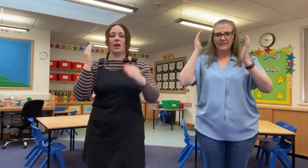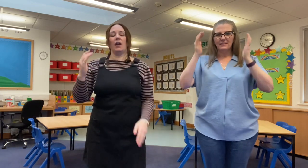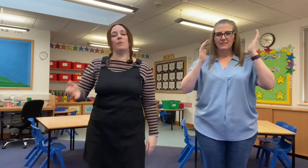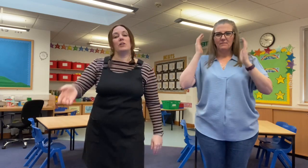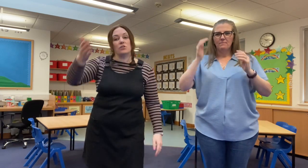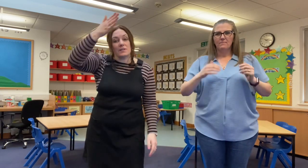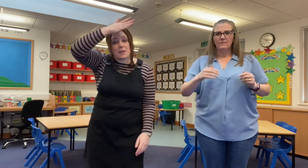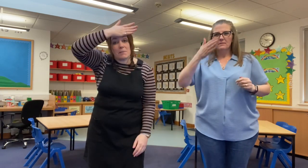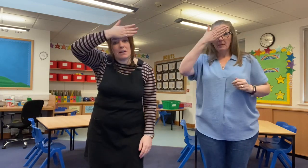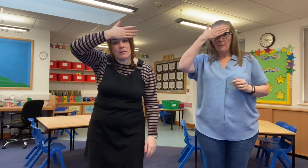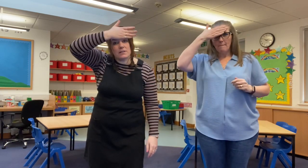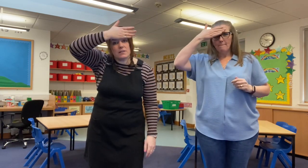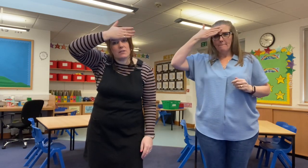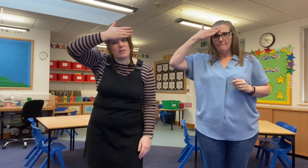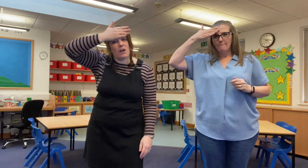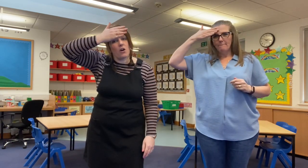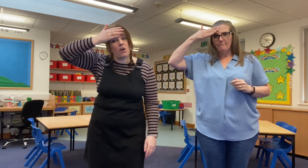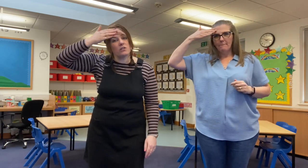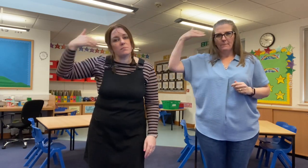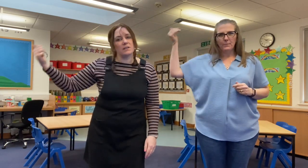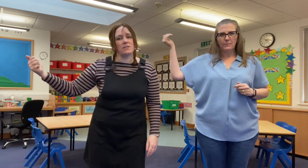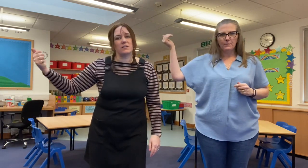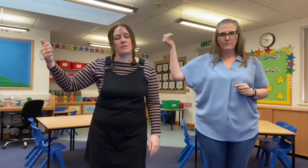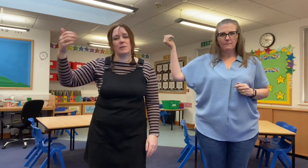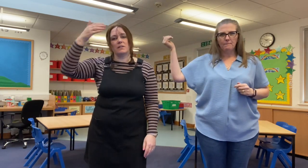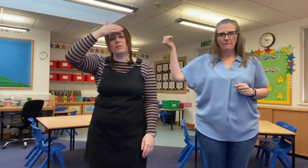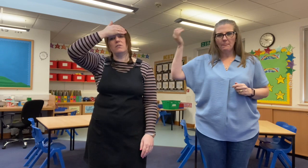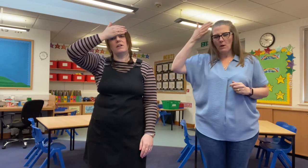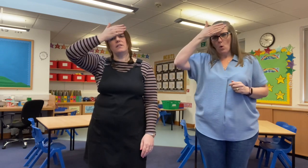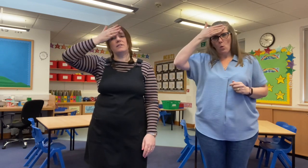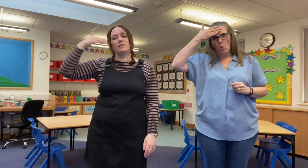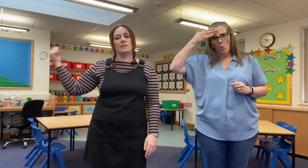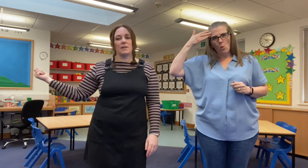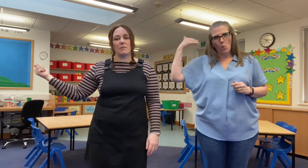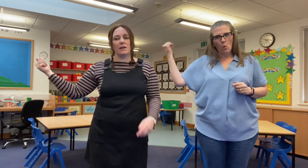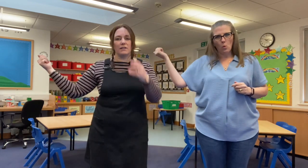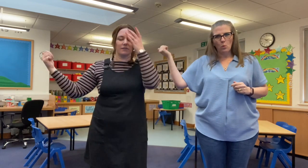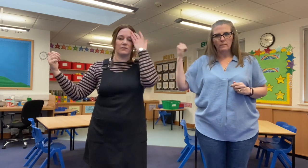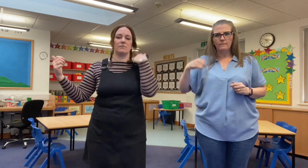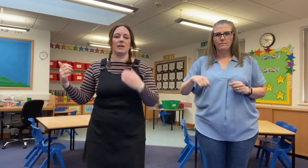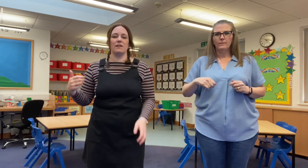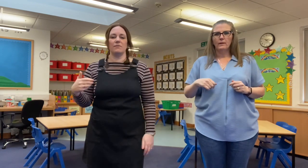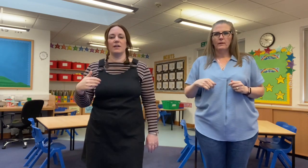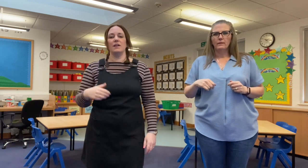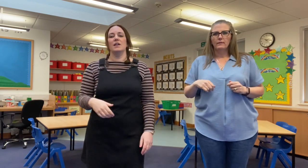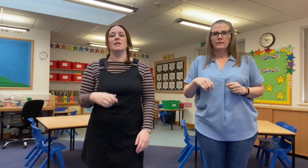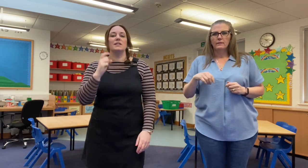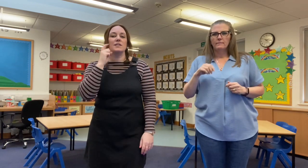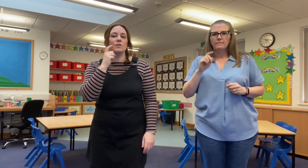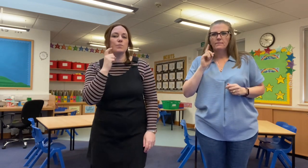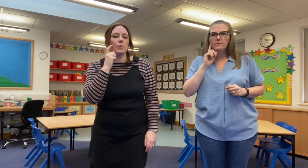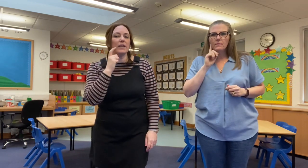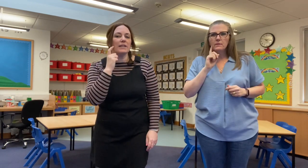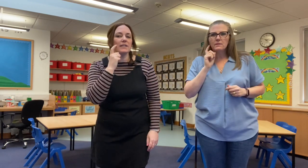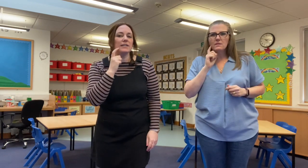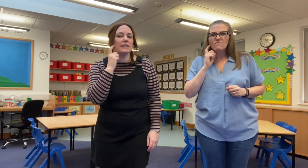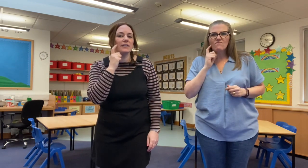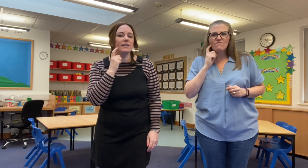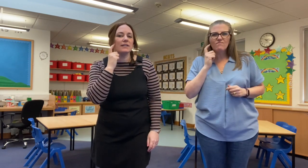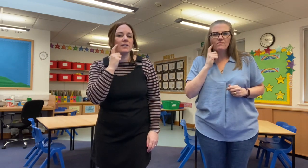We can do summer. So it's like hot, but it's just a bit longer. Summer. I've got my hair everywhere. Sweet.